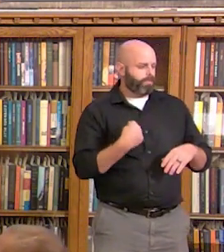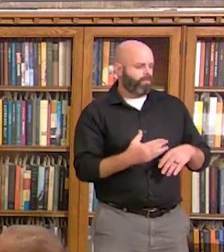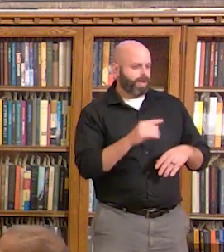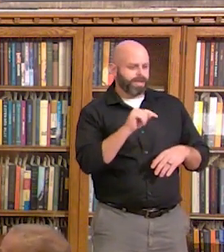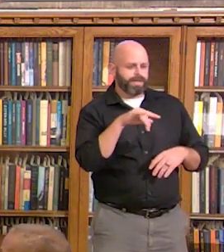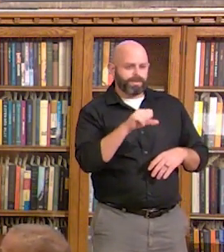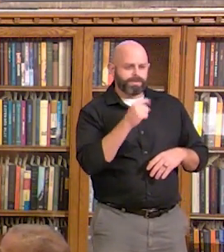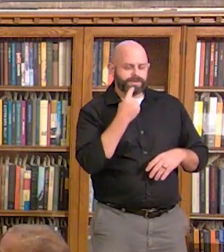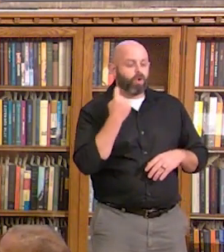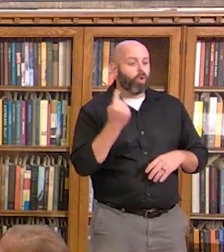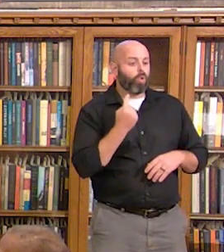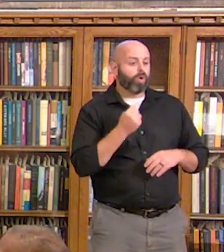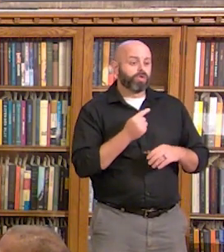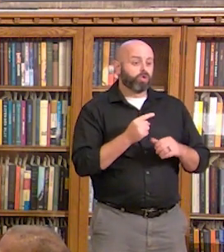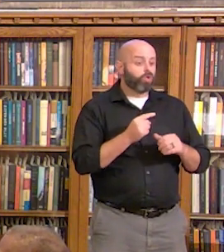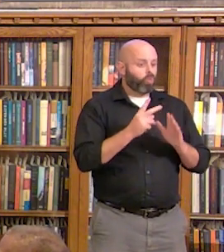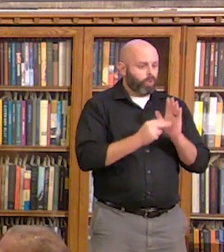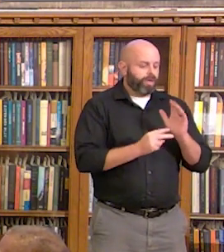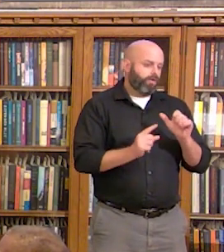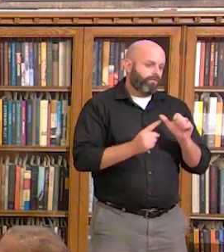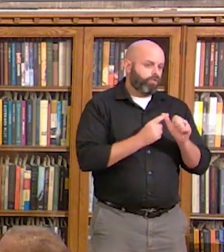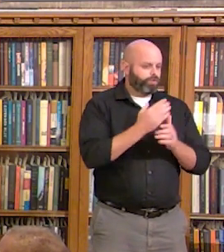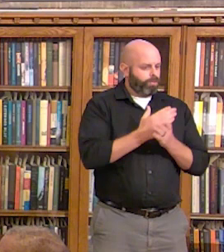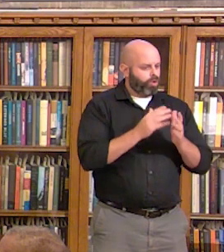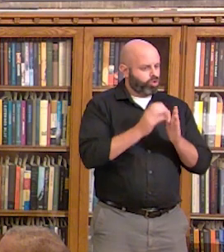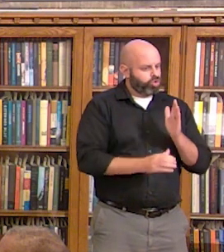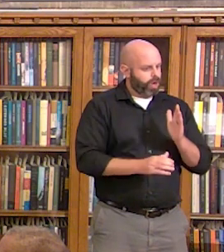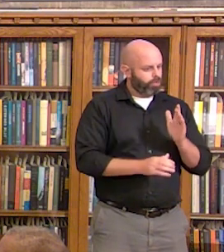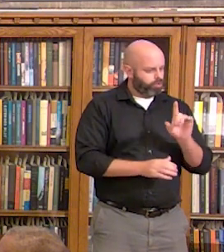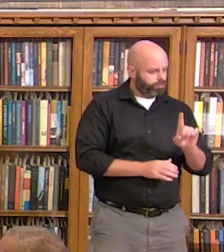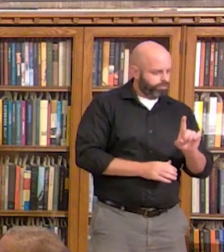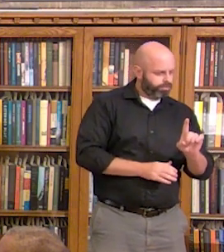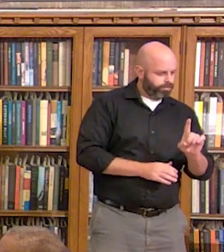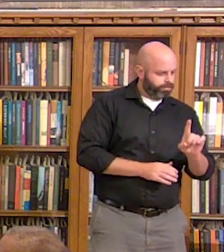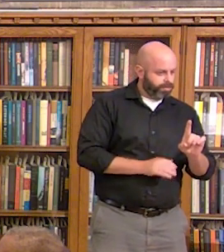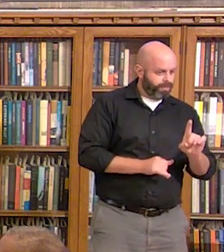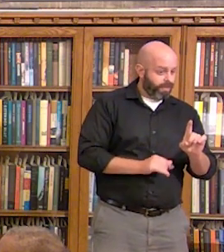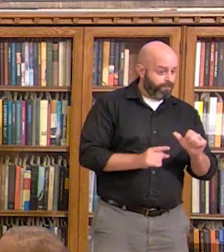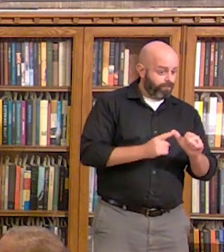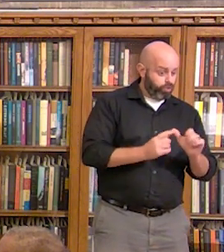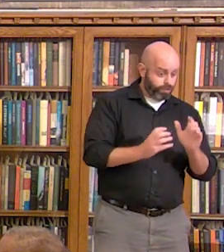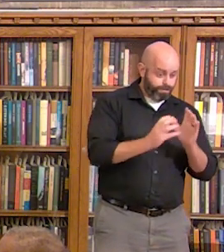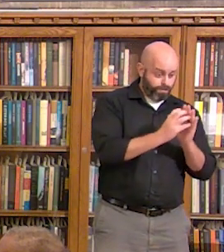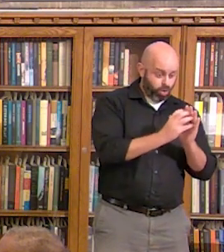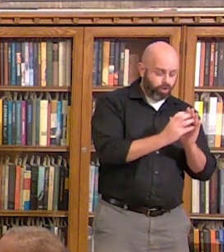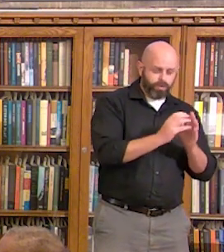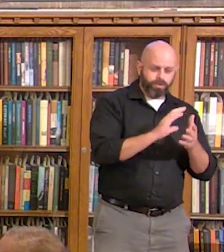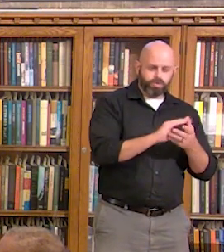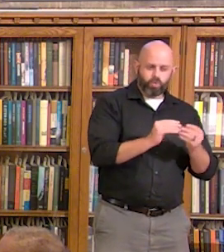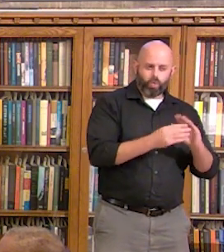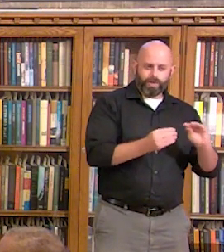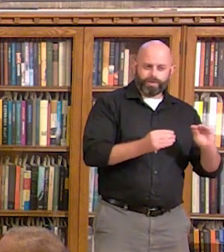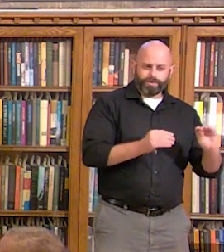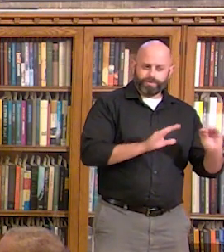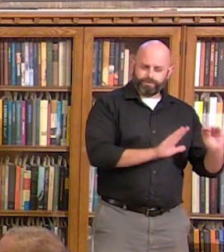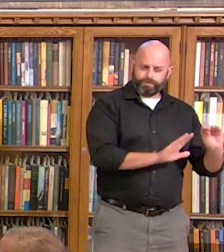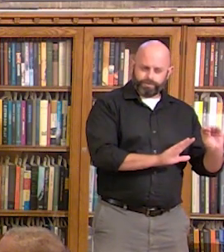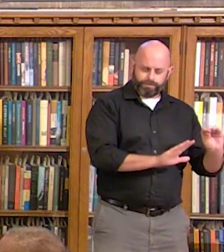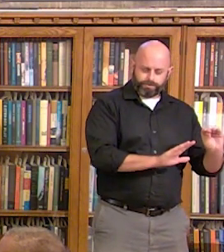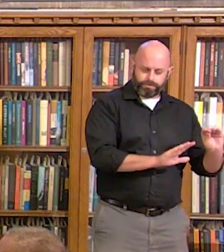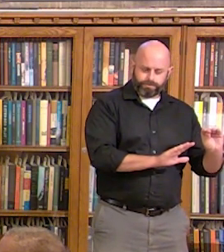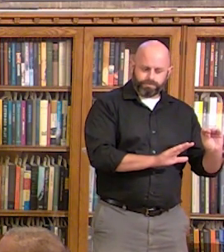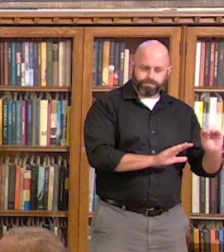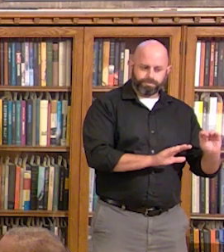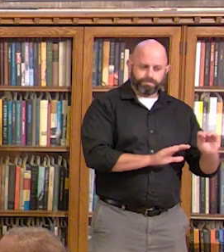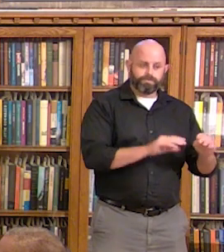always read the first part of a chapter because that first part is a story it's usually a story